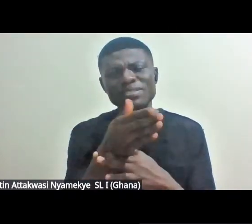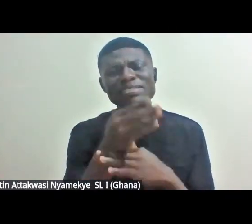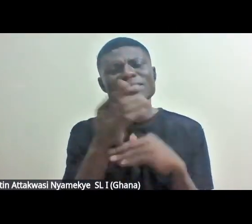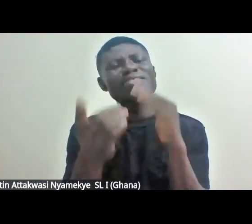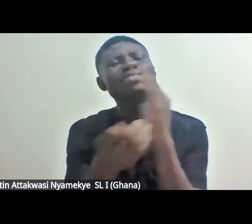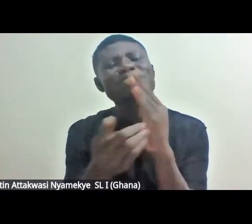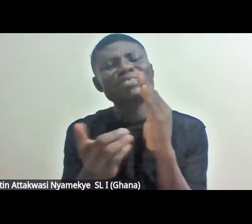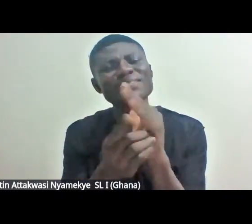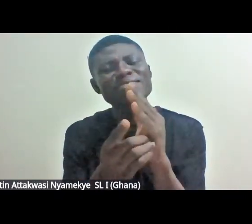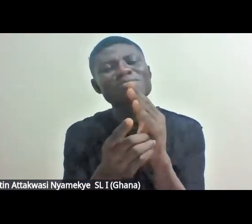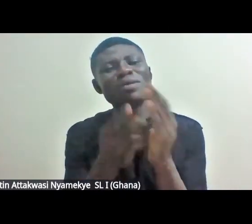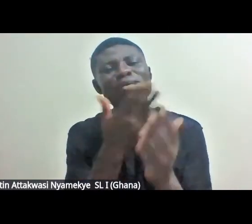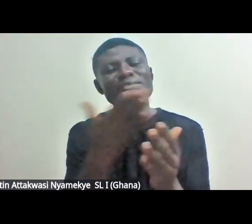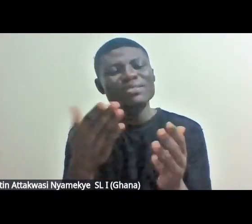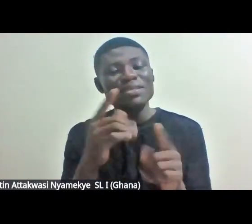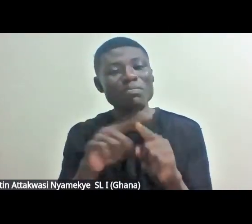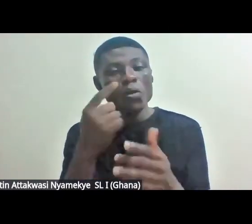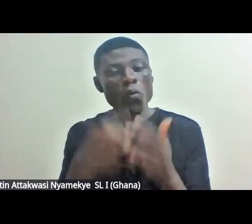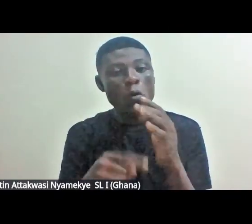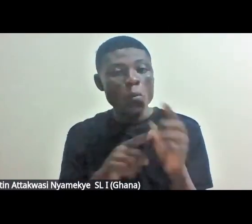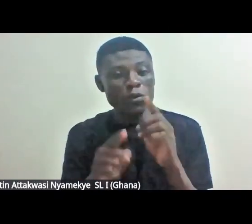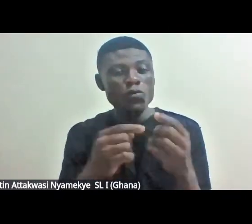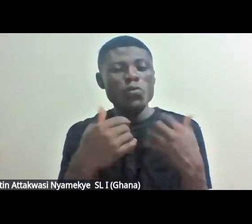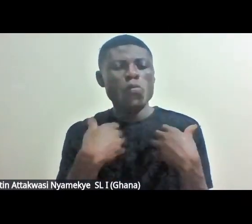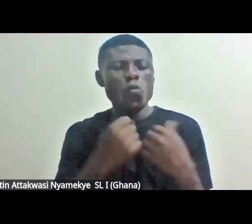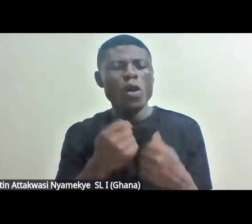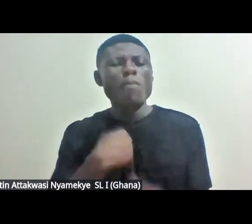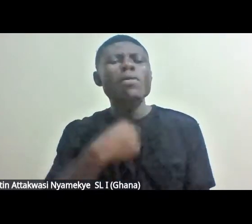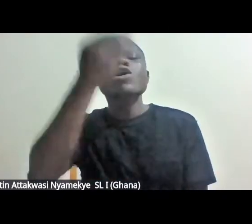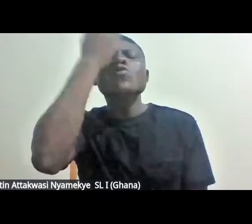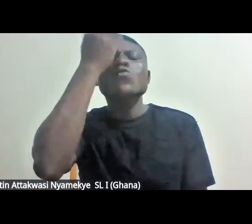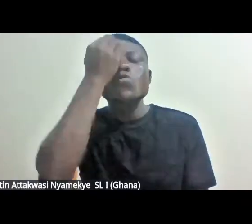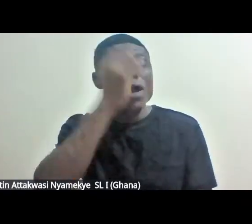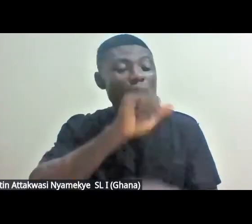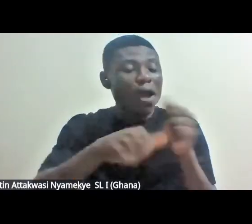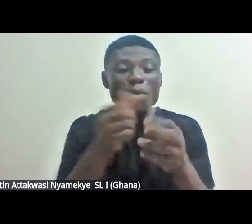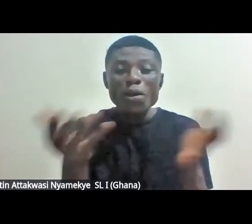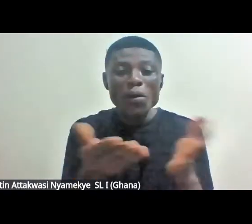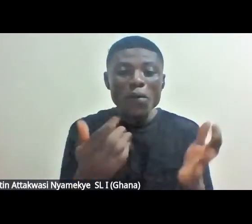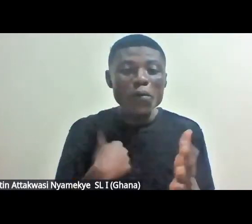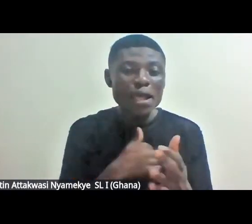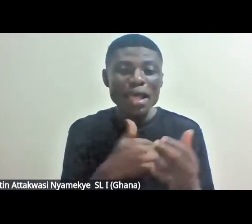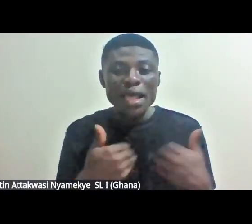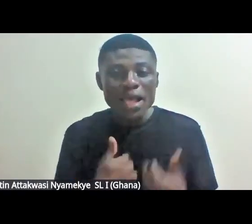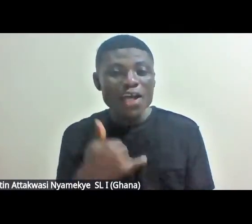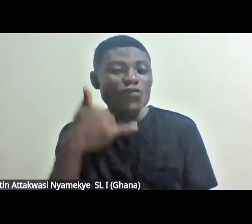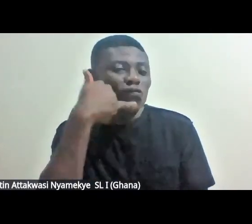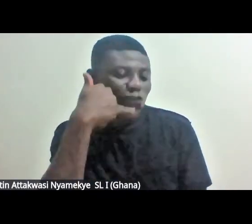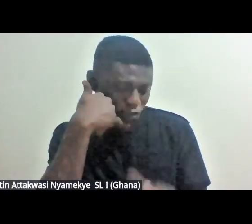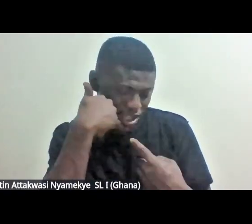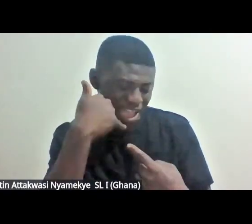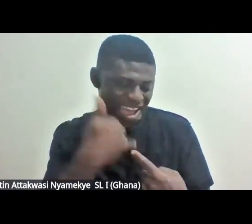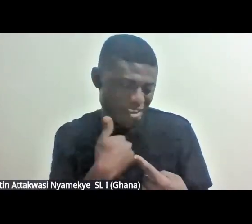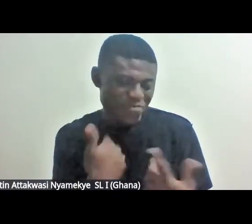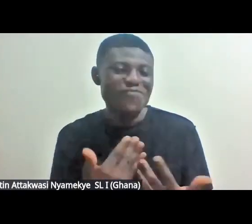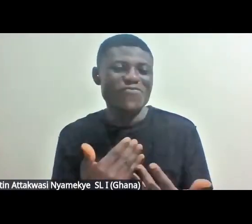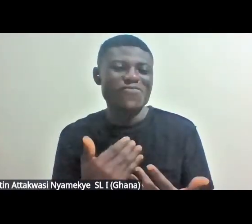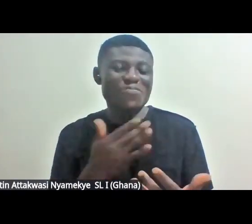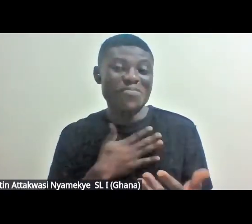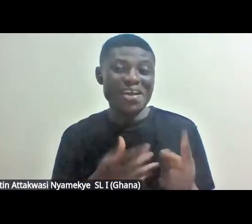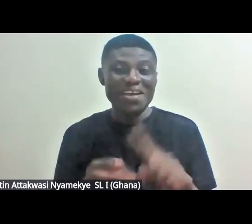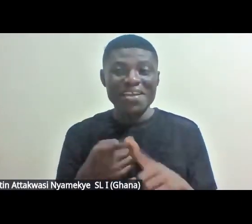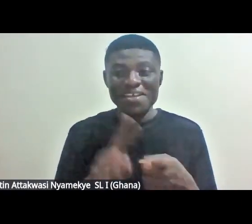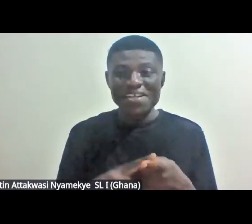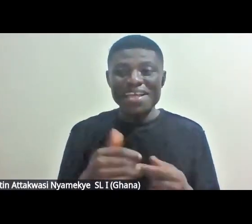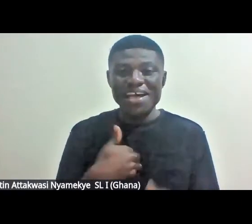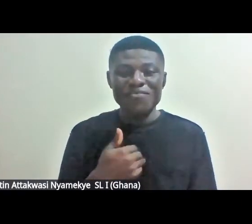devices. But what I do very well know is that we have mobile phones. A friend of mine ran the Farmer